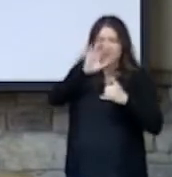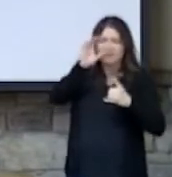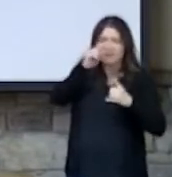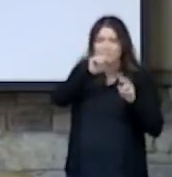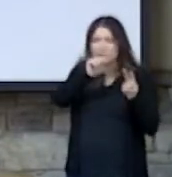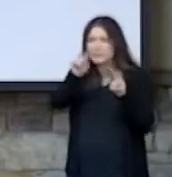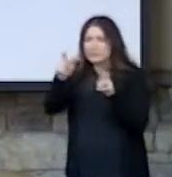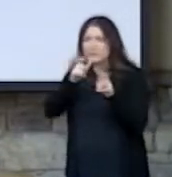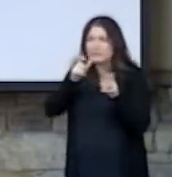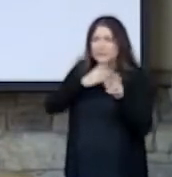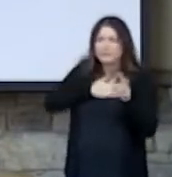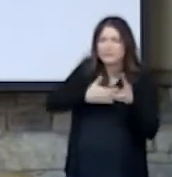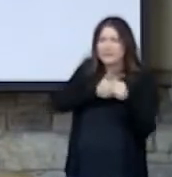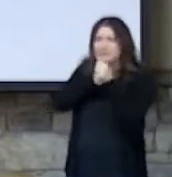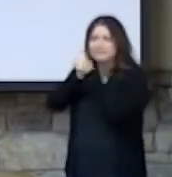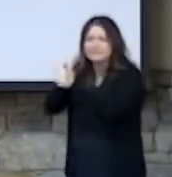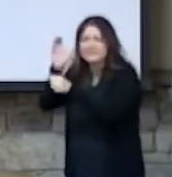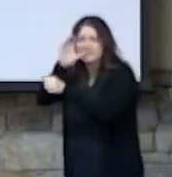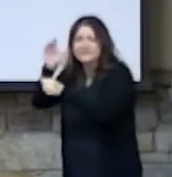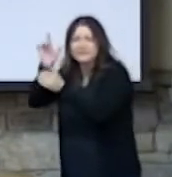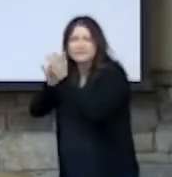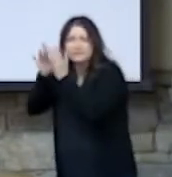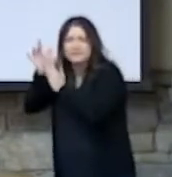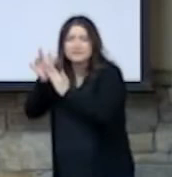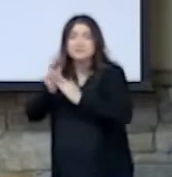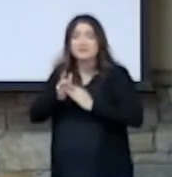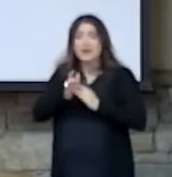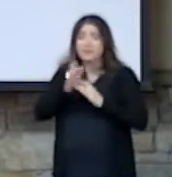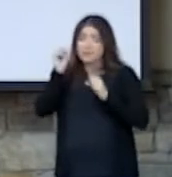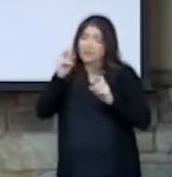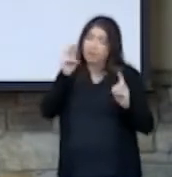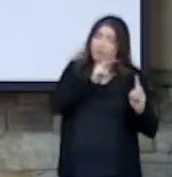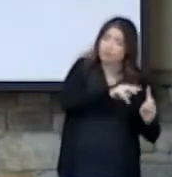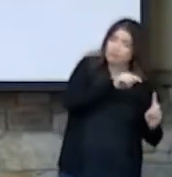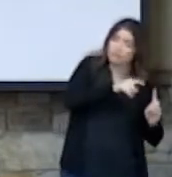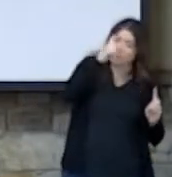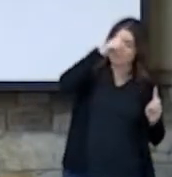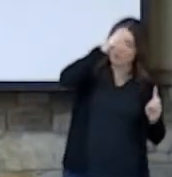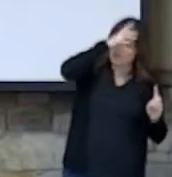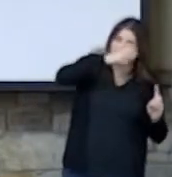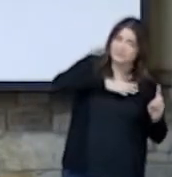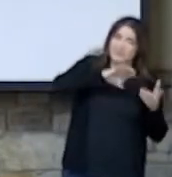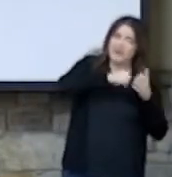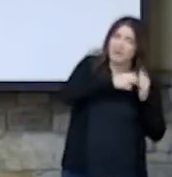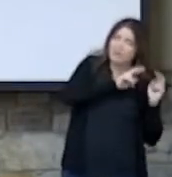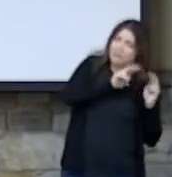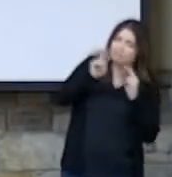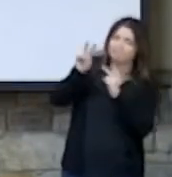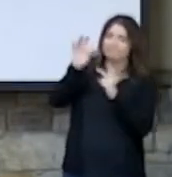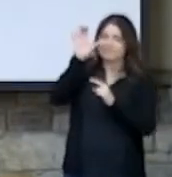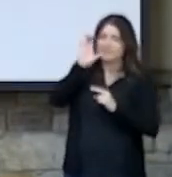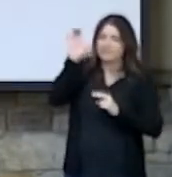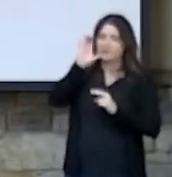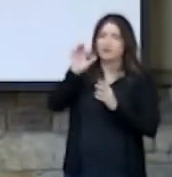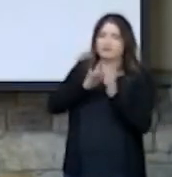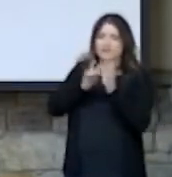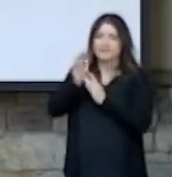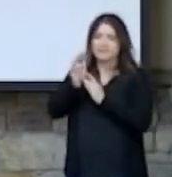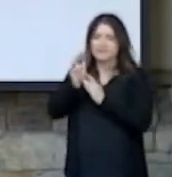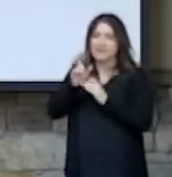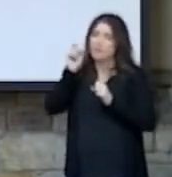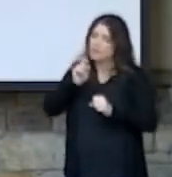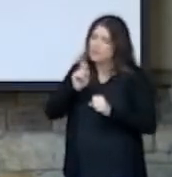him. And we can learn from these wise men in how they sought Jesus. And we need to seek him